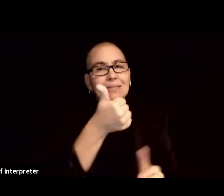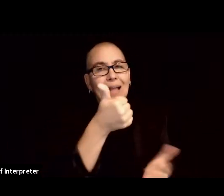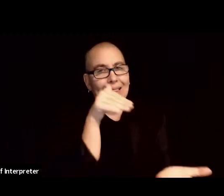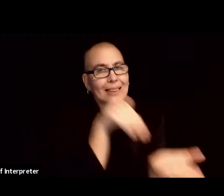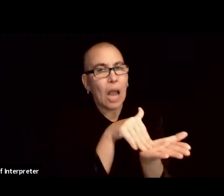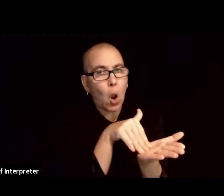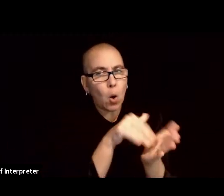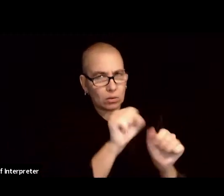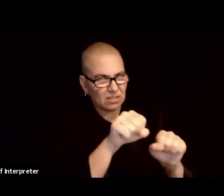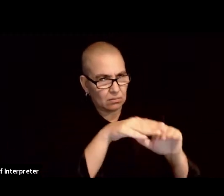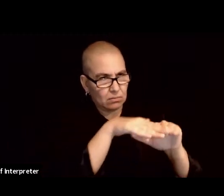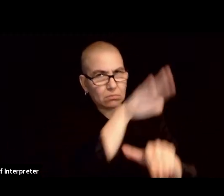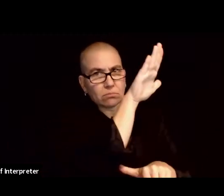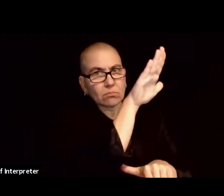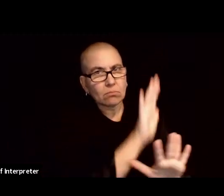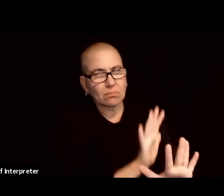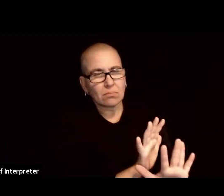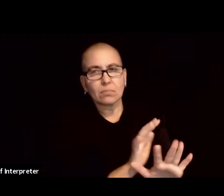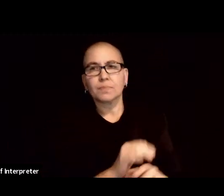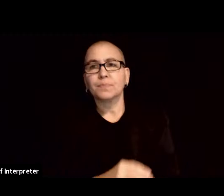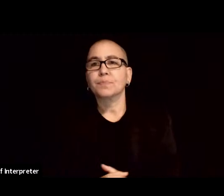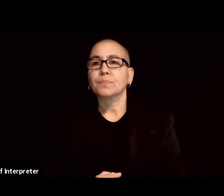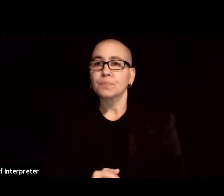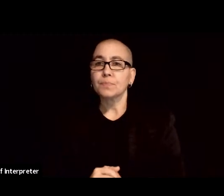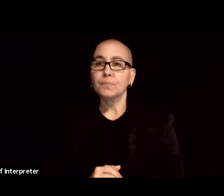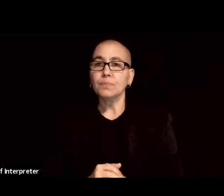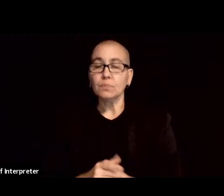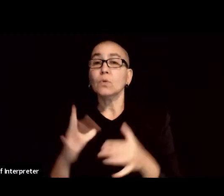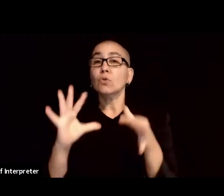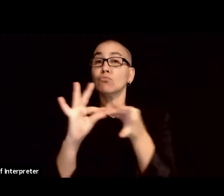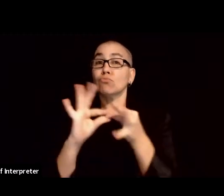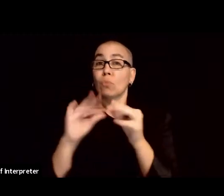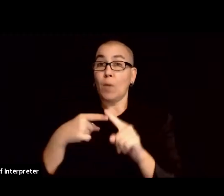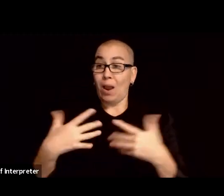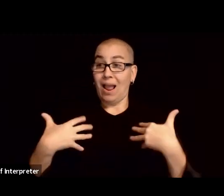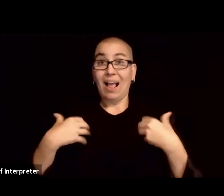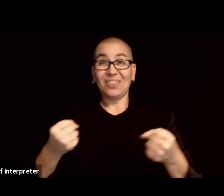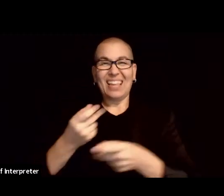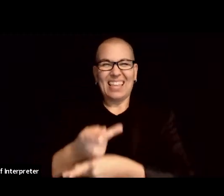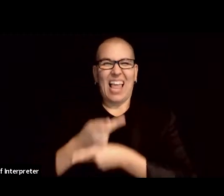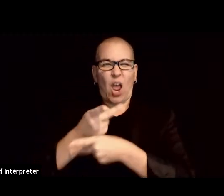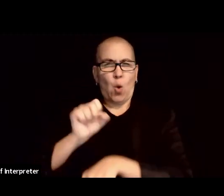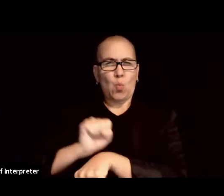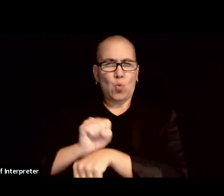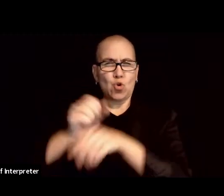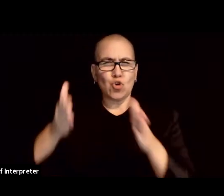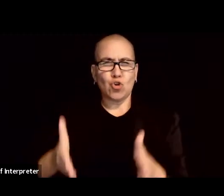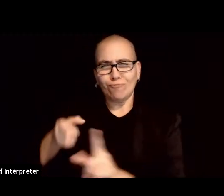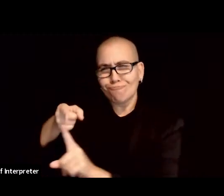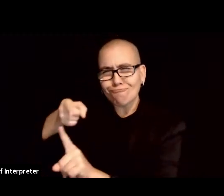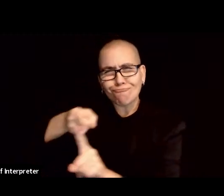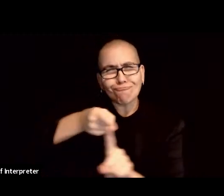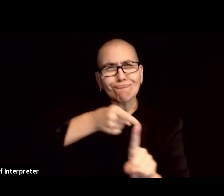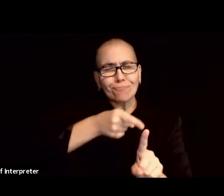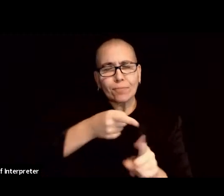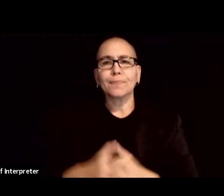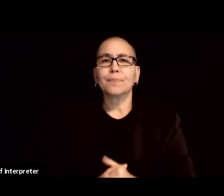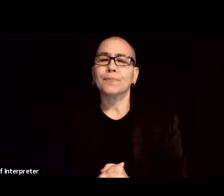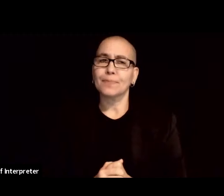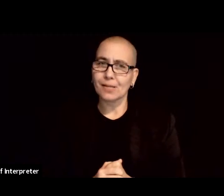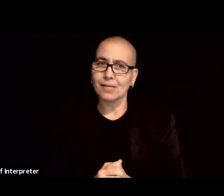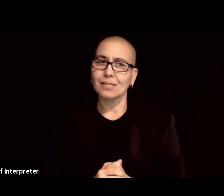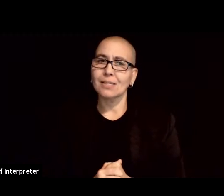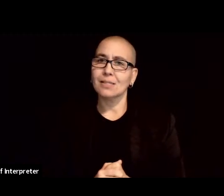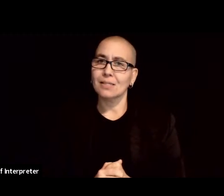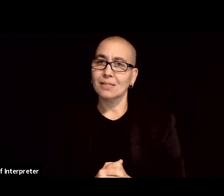healthcare workers, which we've also talked about a lot in recent days. It should be really sobering to all of us that is among healthcare workers, the